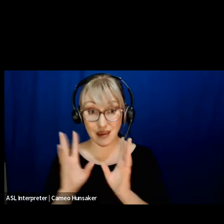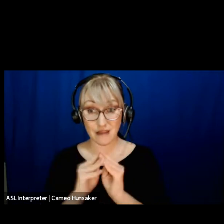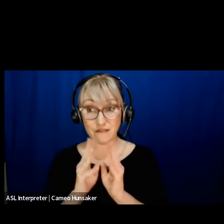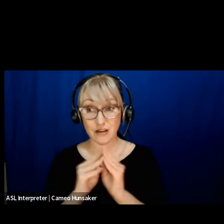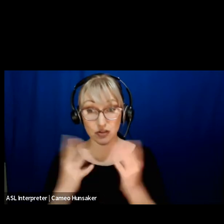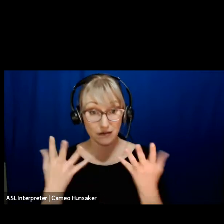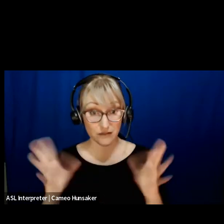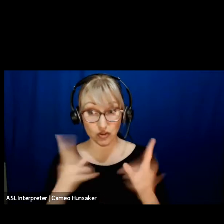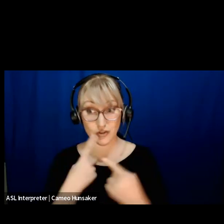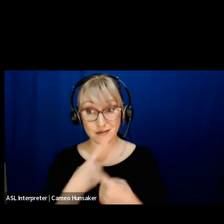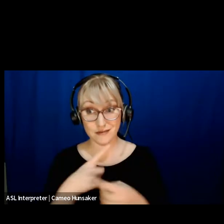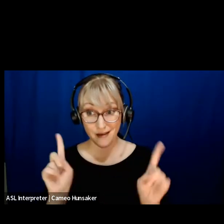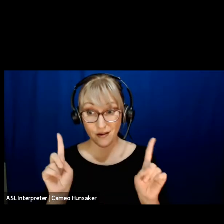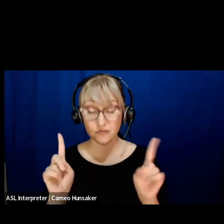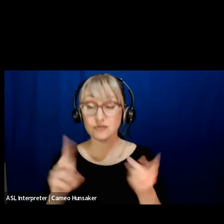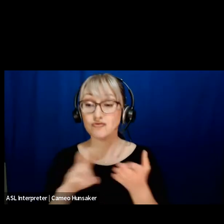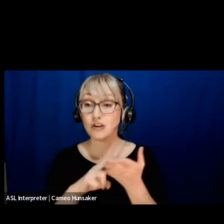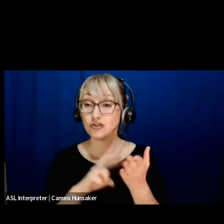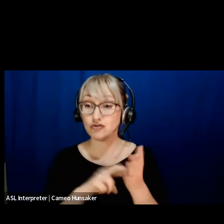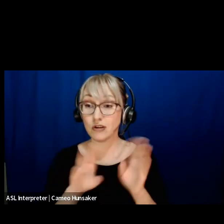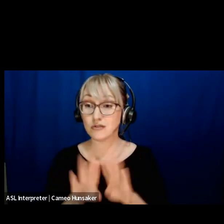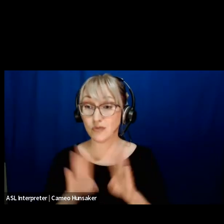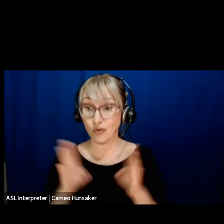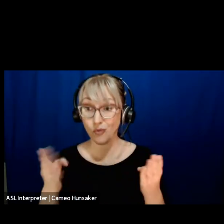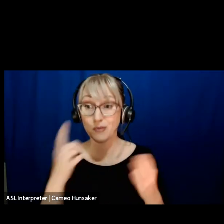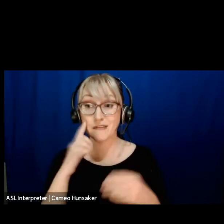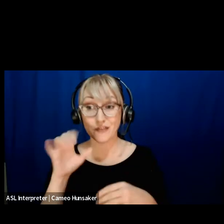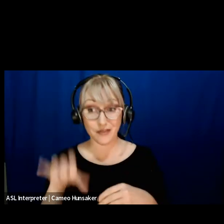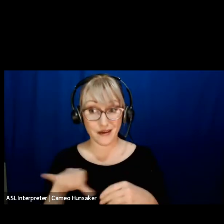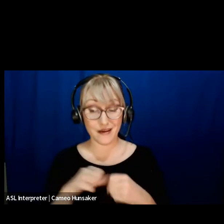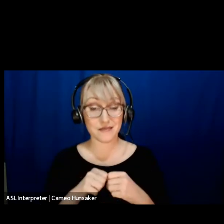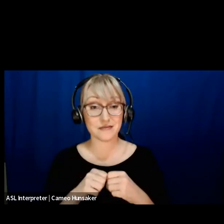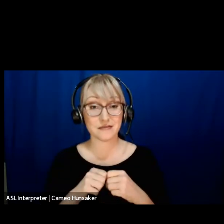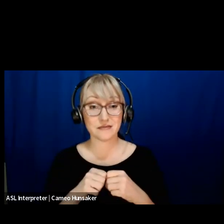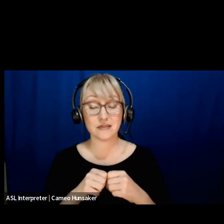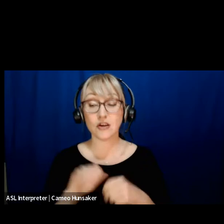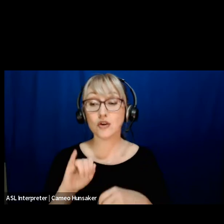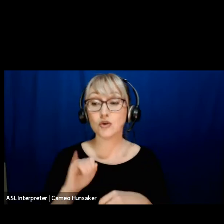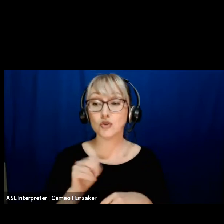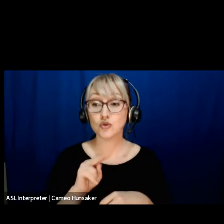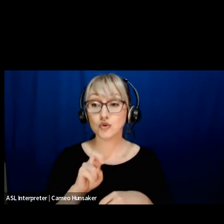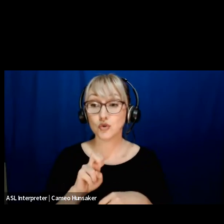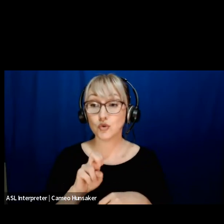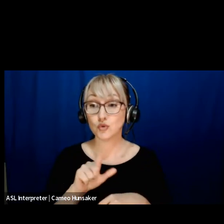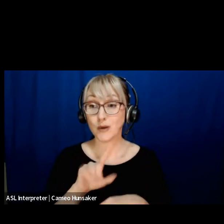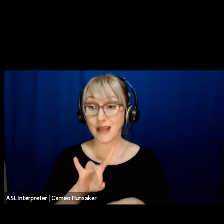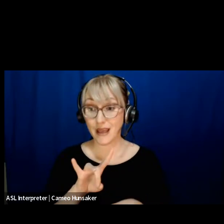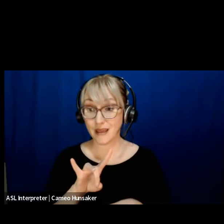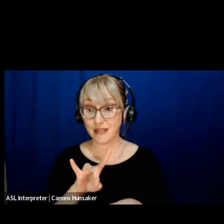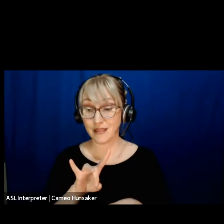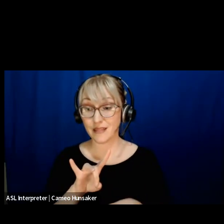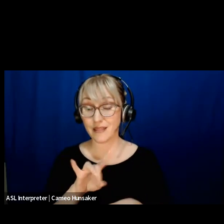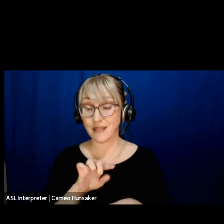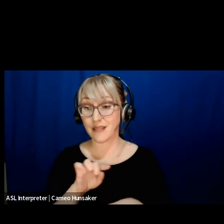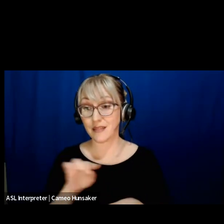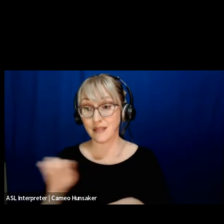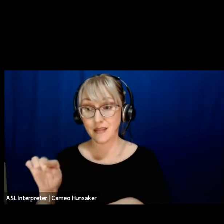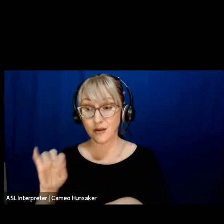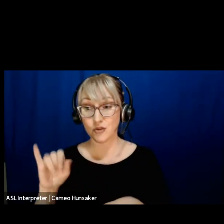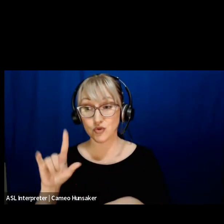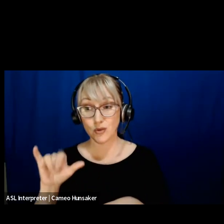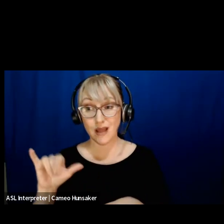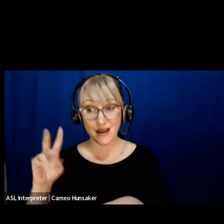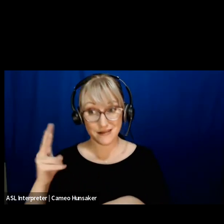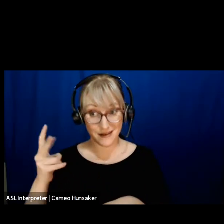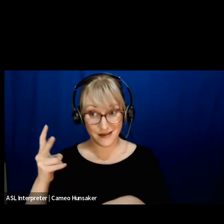announced and registration is open for that. It's going to run from June 28th and through July 2nd,